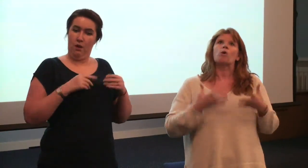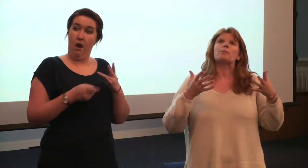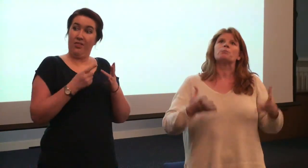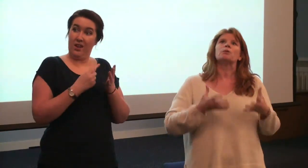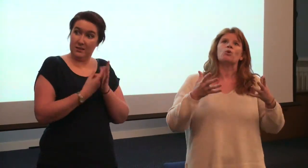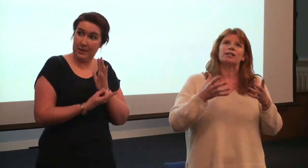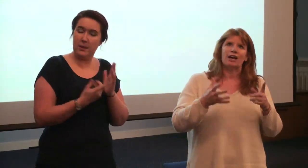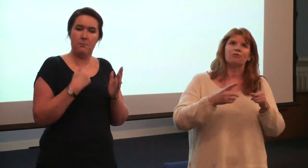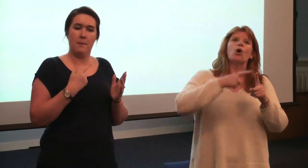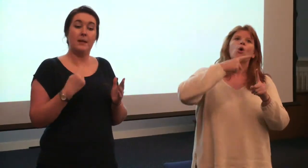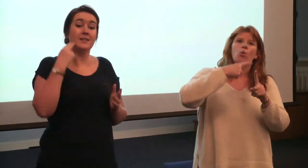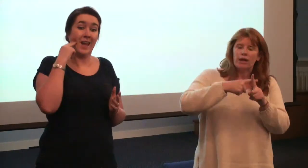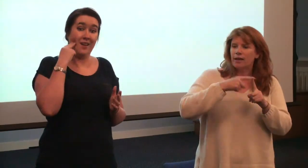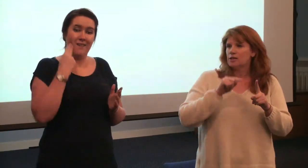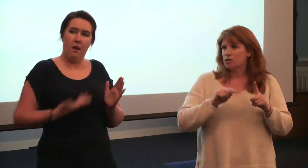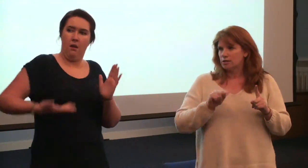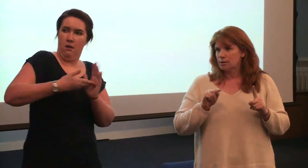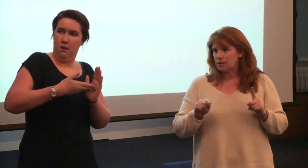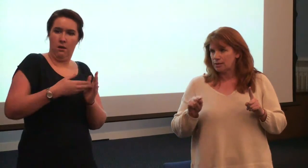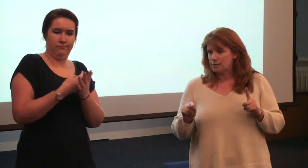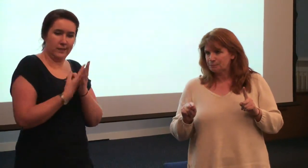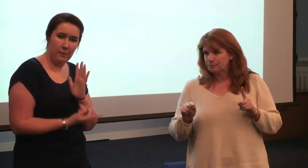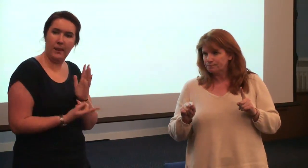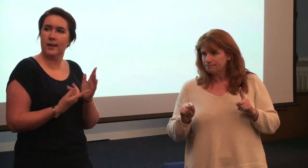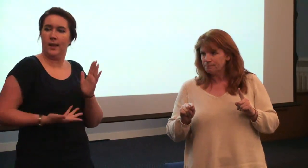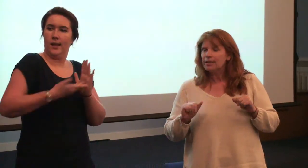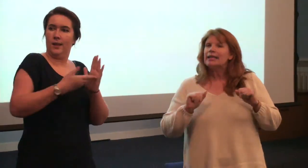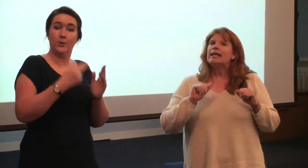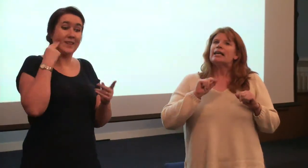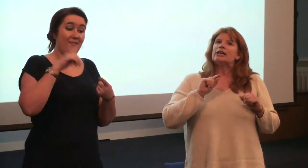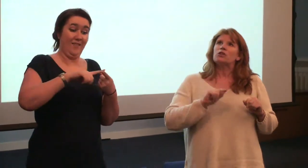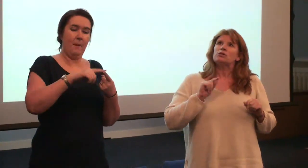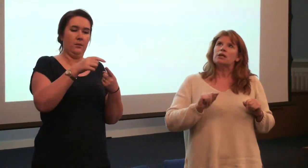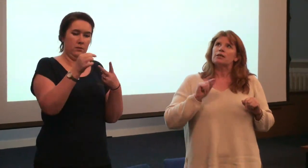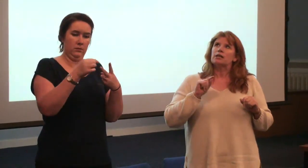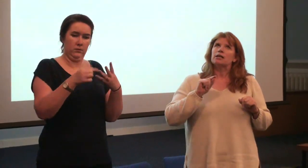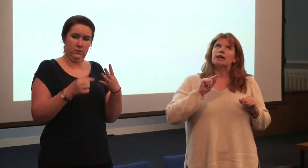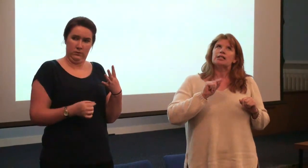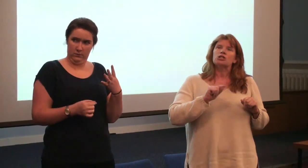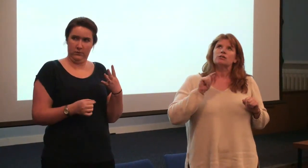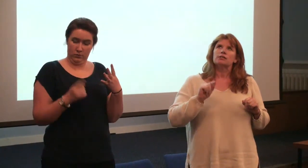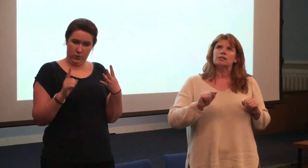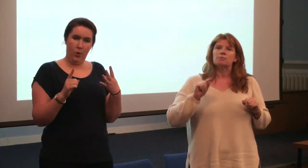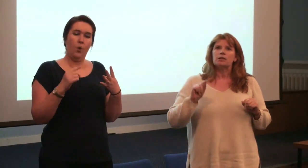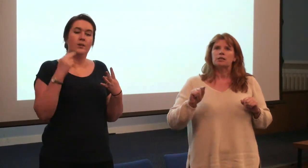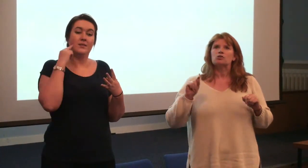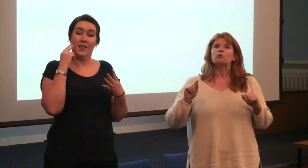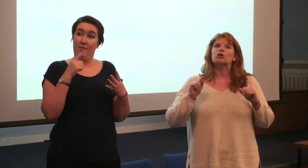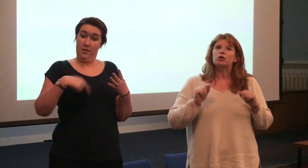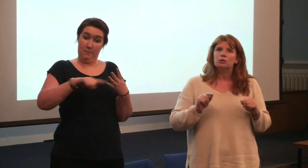people being born deaf with additional disabilities. If those additional disabilities